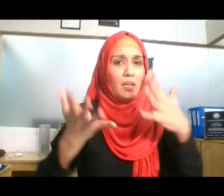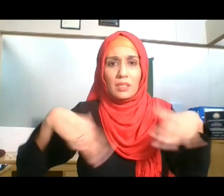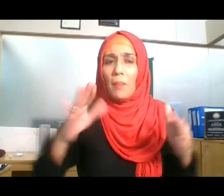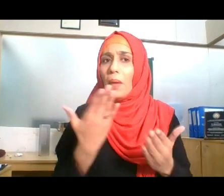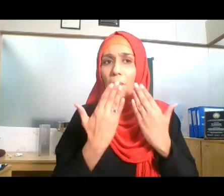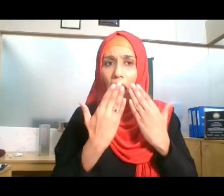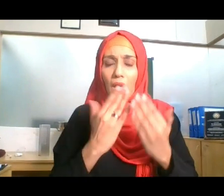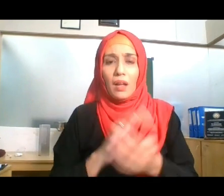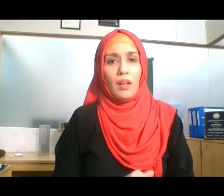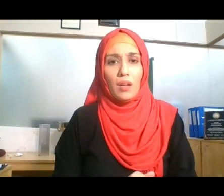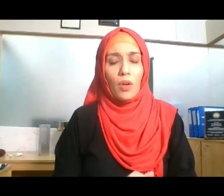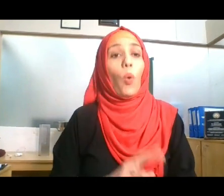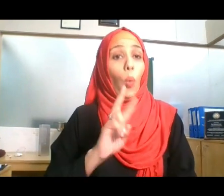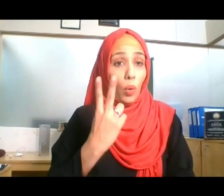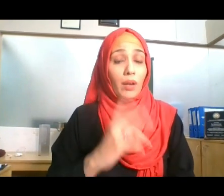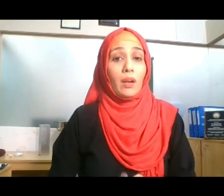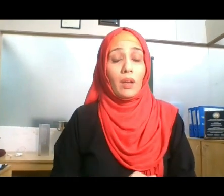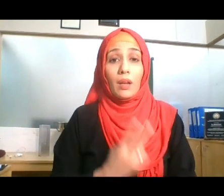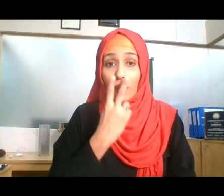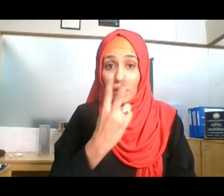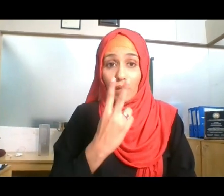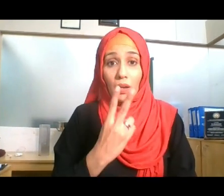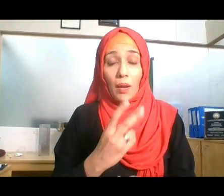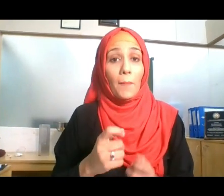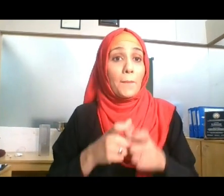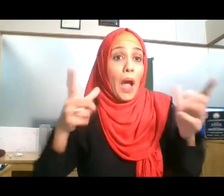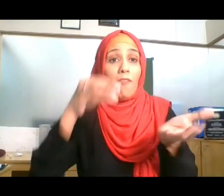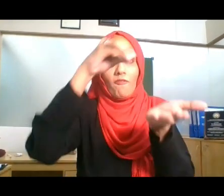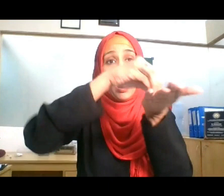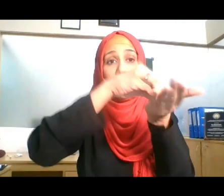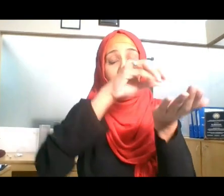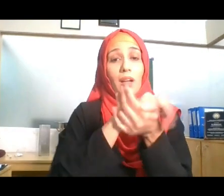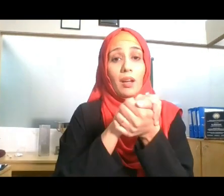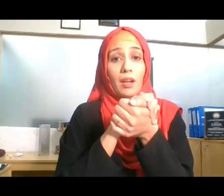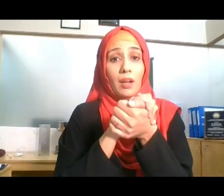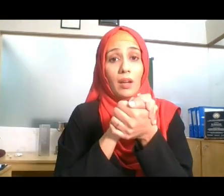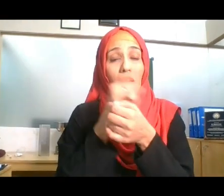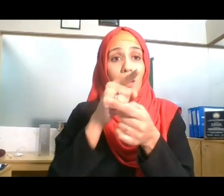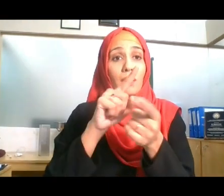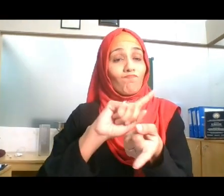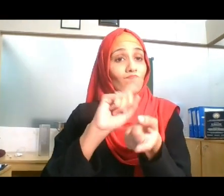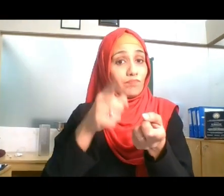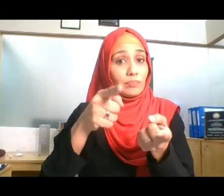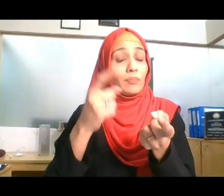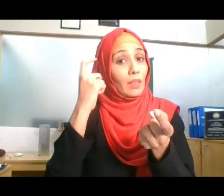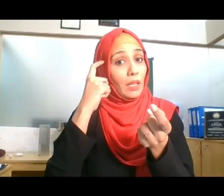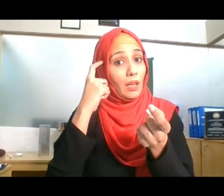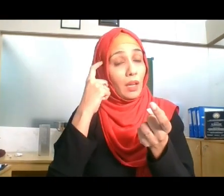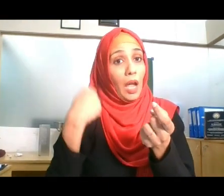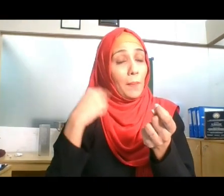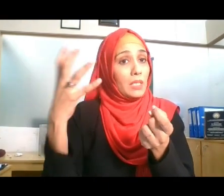education, but also look at it as a big opportunity to turn this around for really